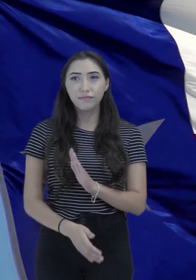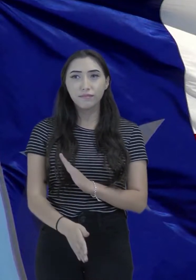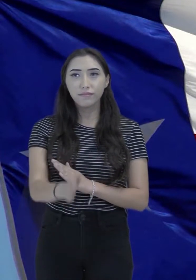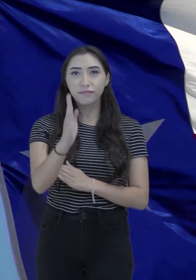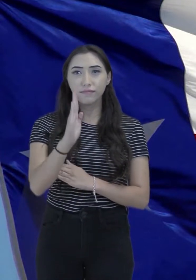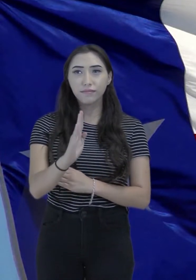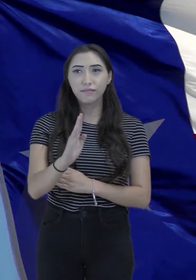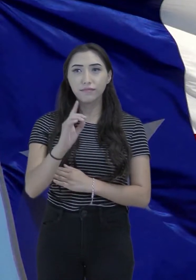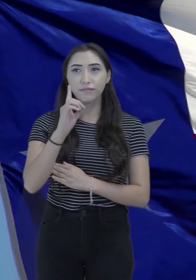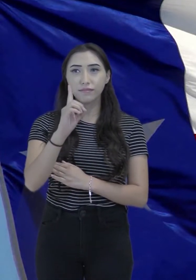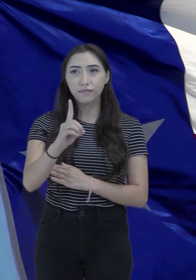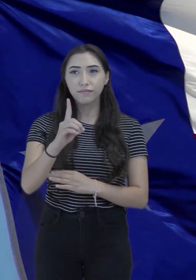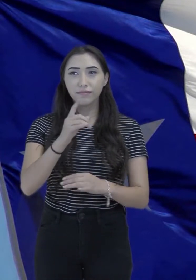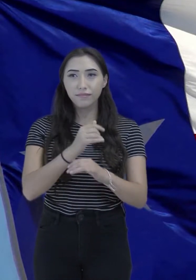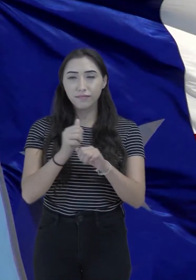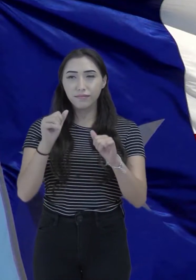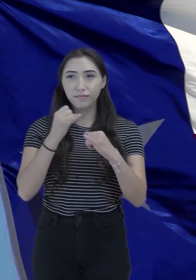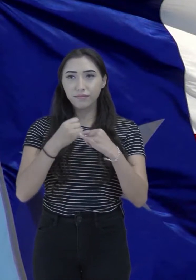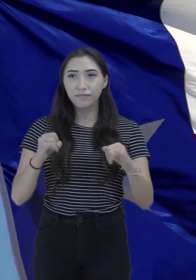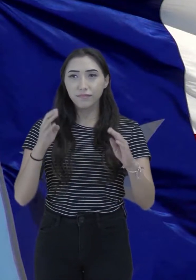God, one and indivisible.